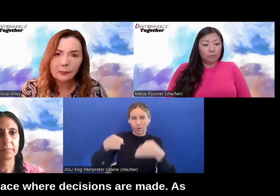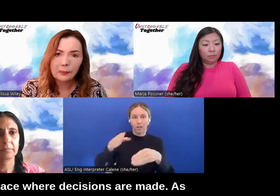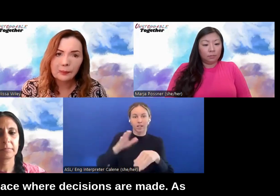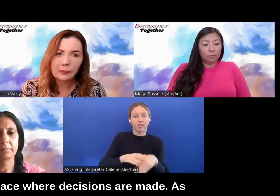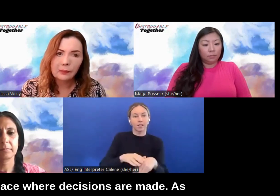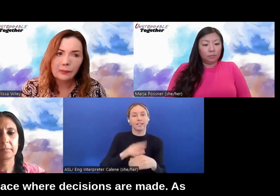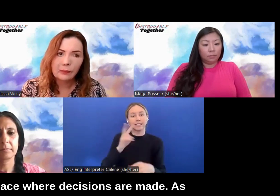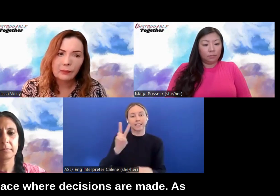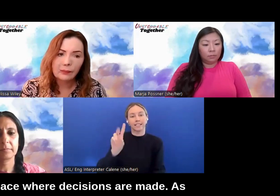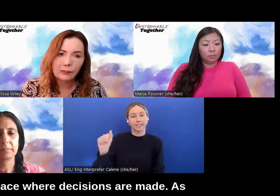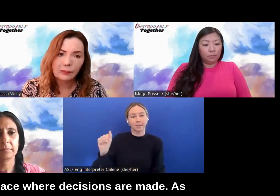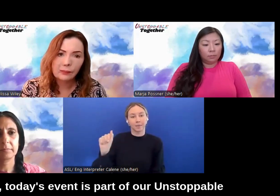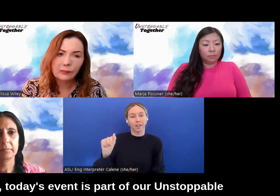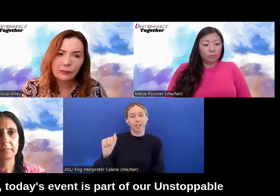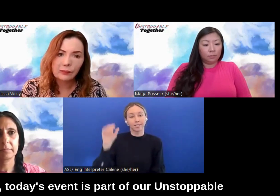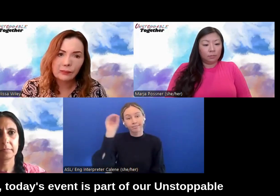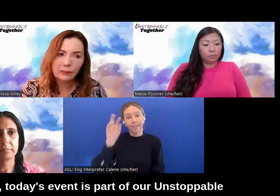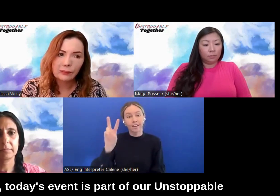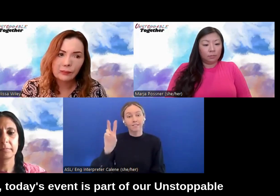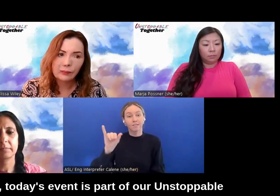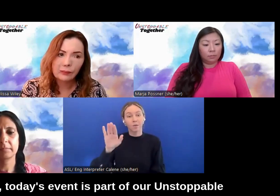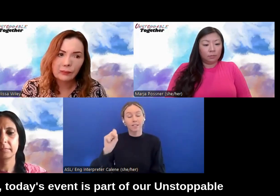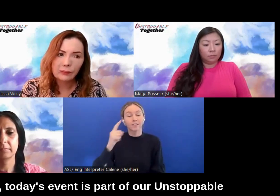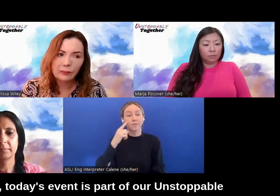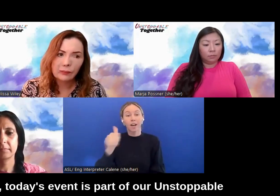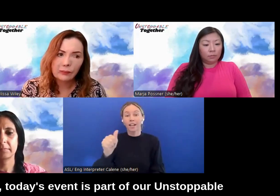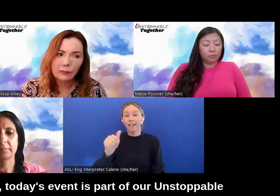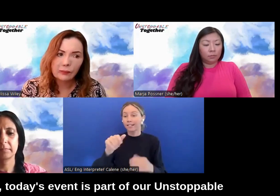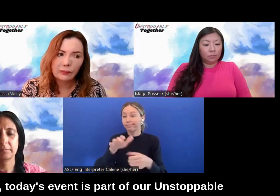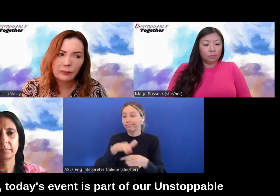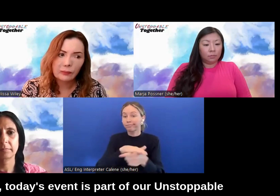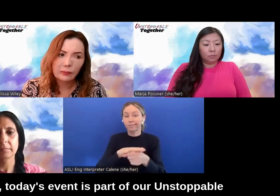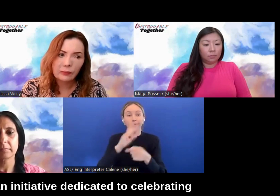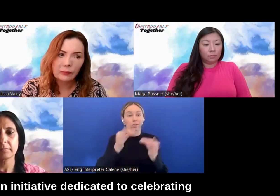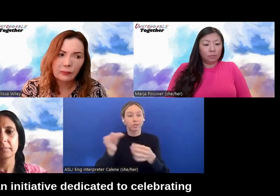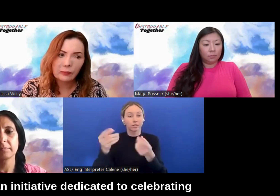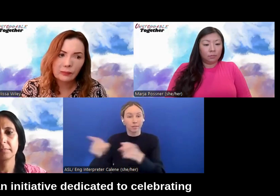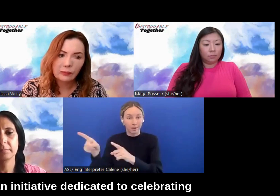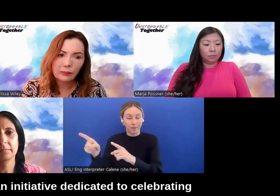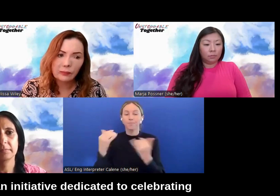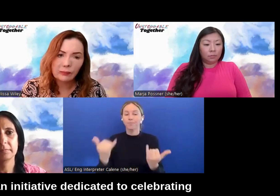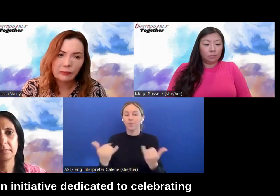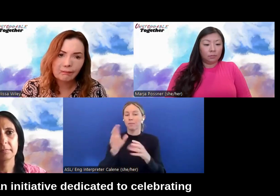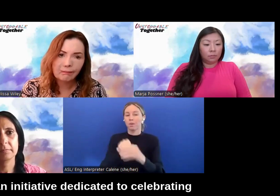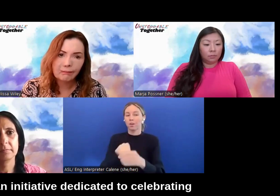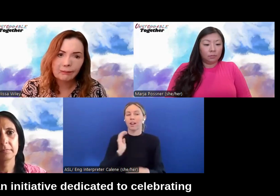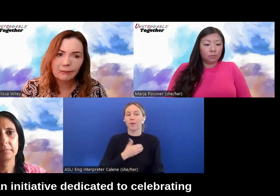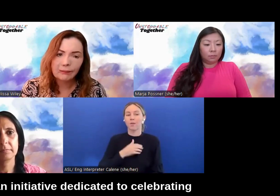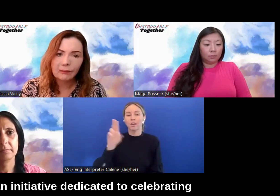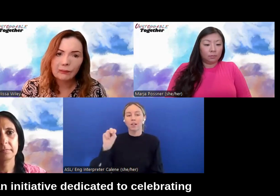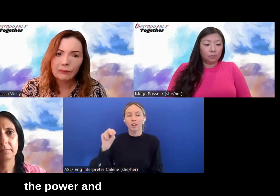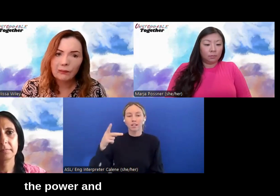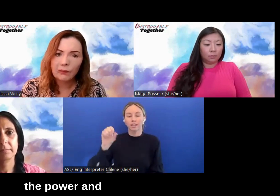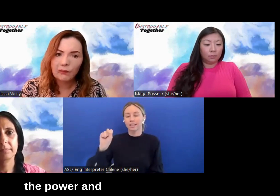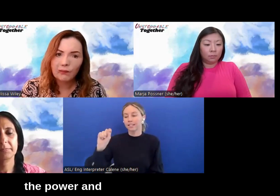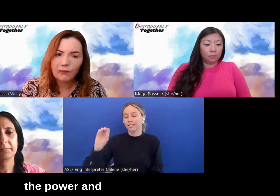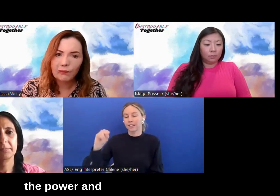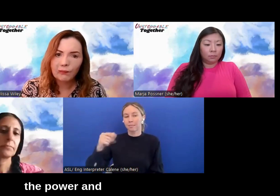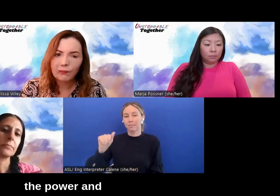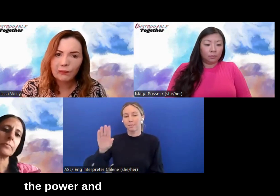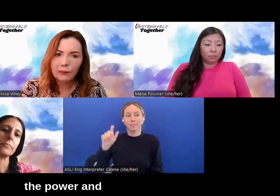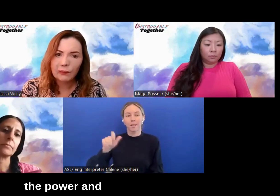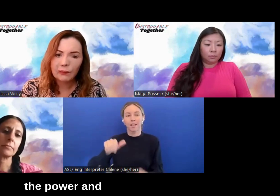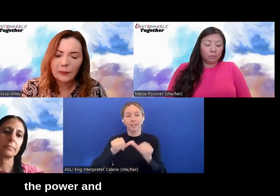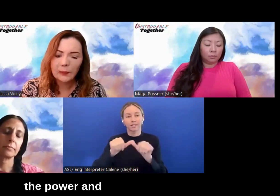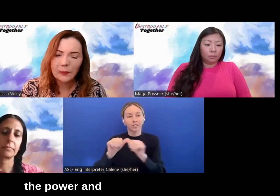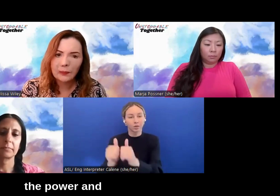are made. As mentioned before, today's event is part of our Unstoppable Together campaign, an initiative dedicated to